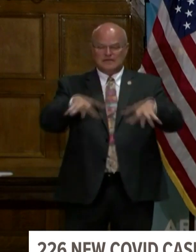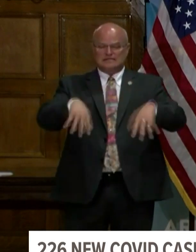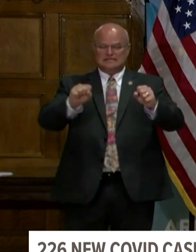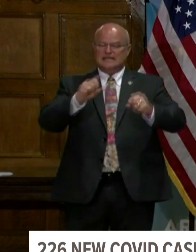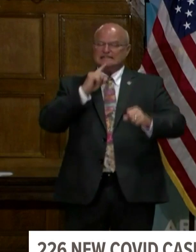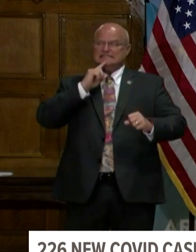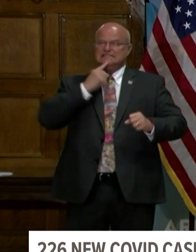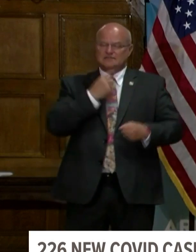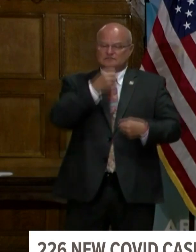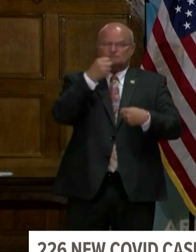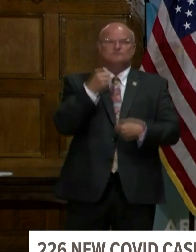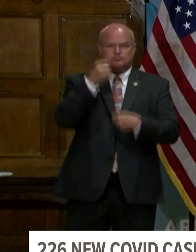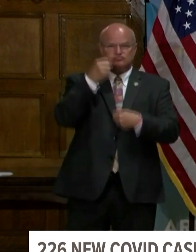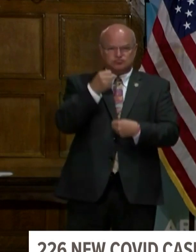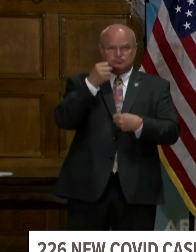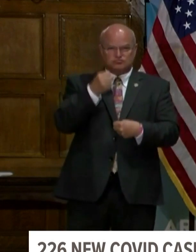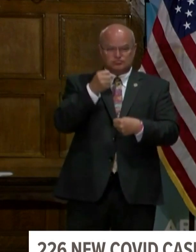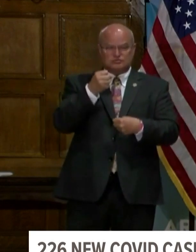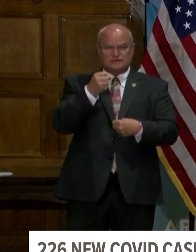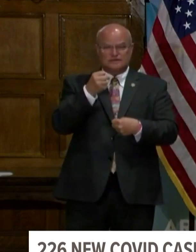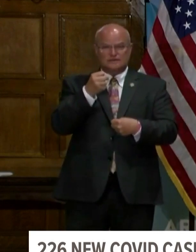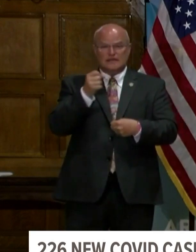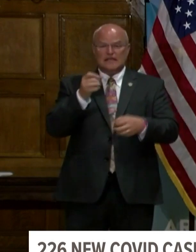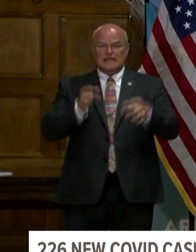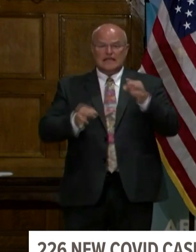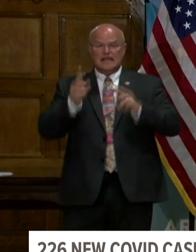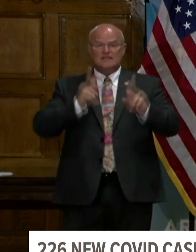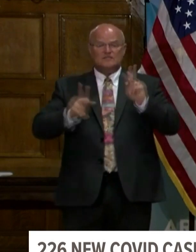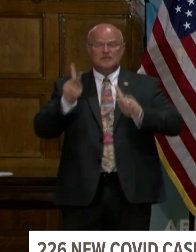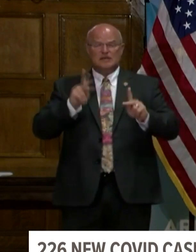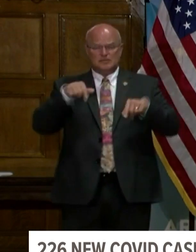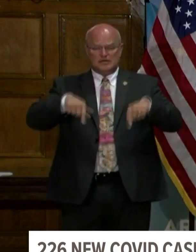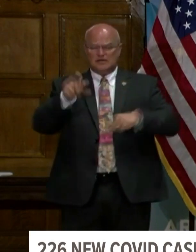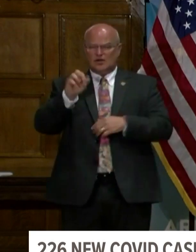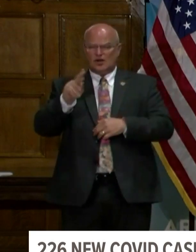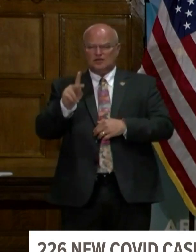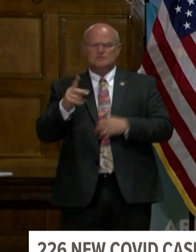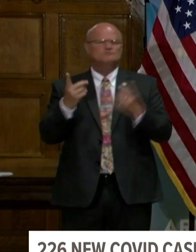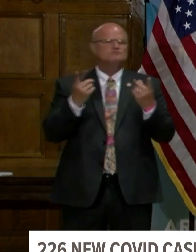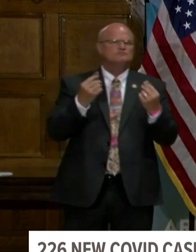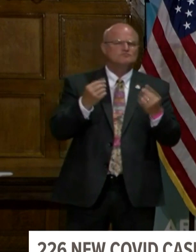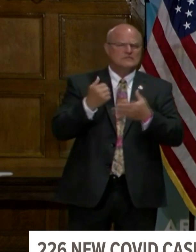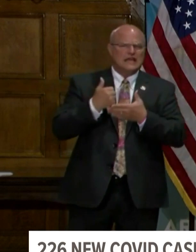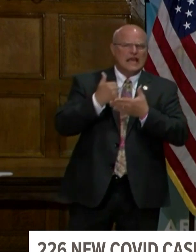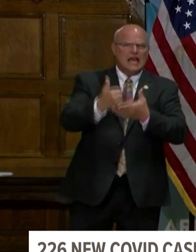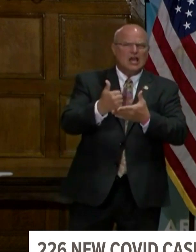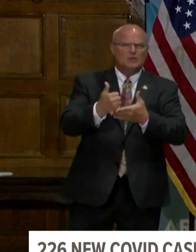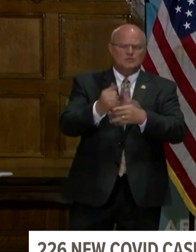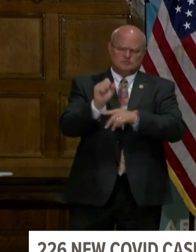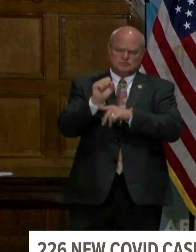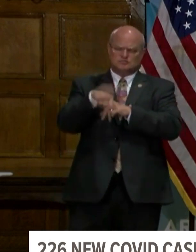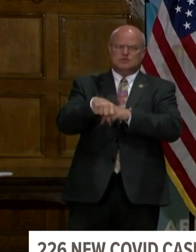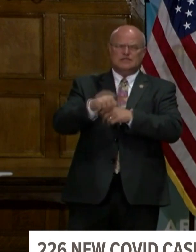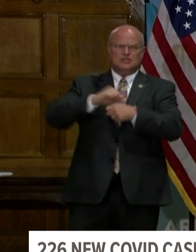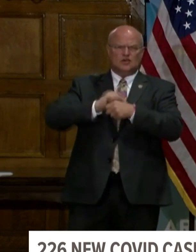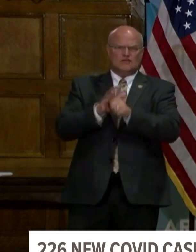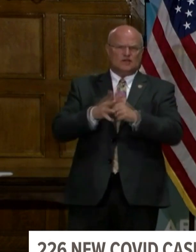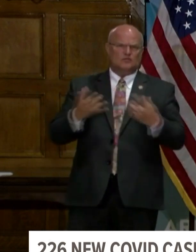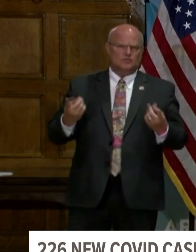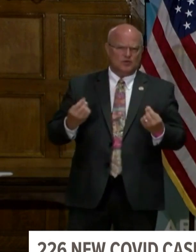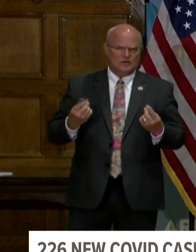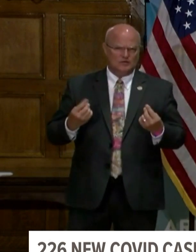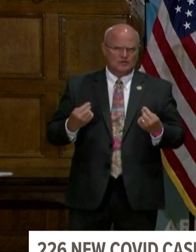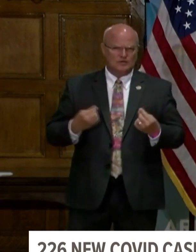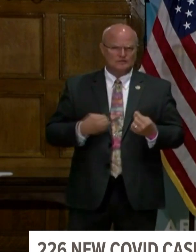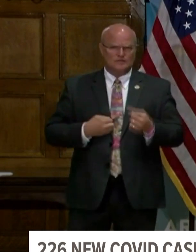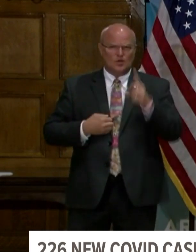that seriously. And if Arkansans ask me, well, what do we need to do to help you to beat COVID-19? And